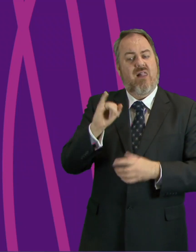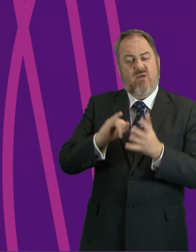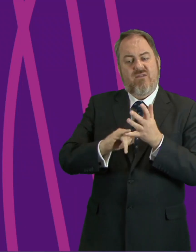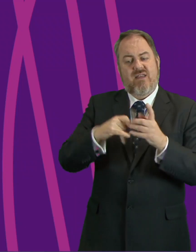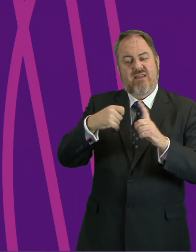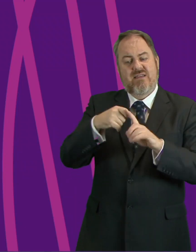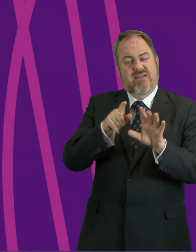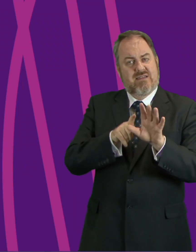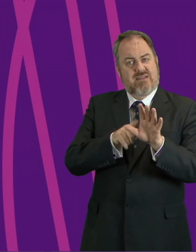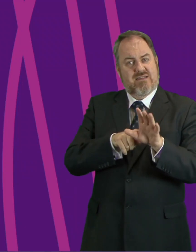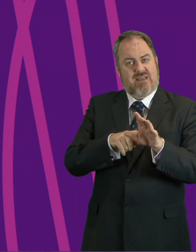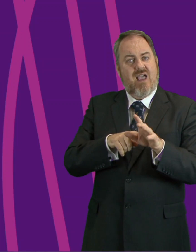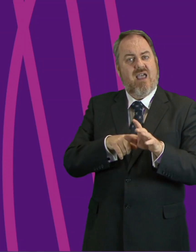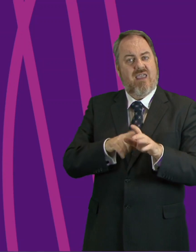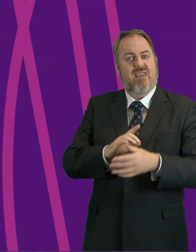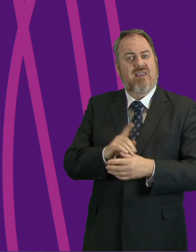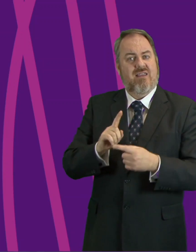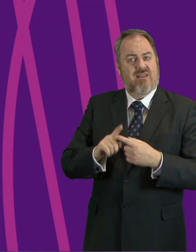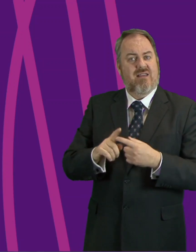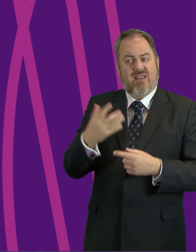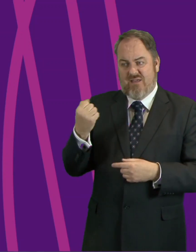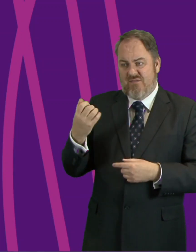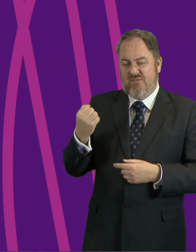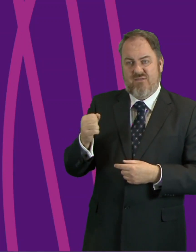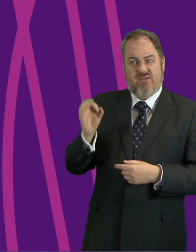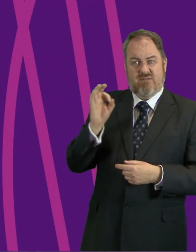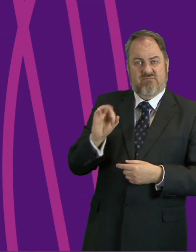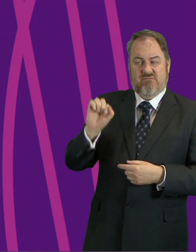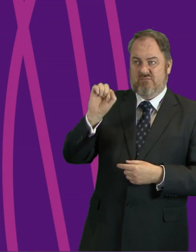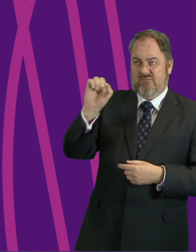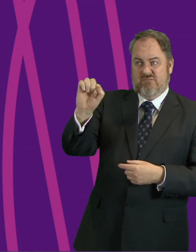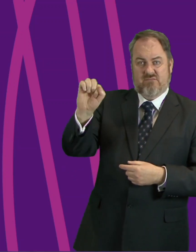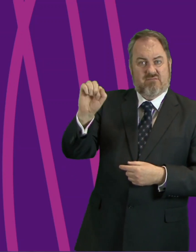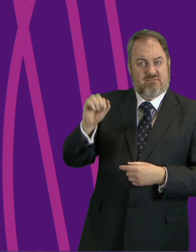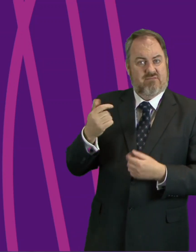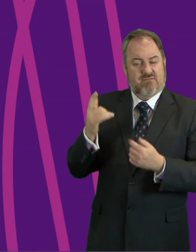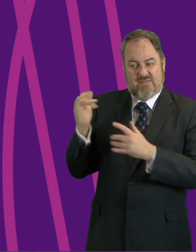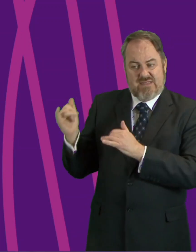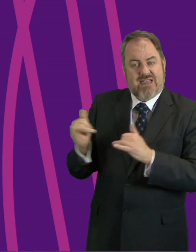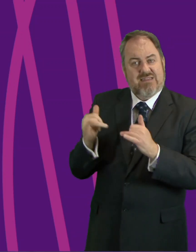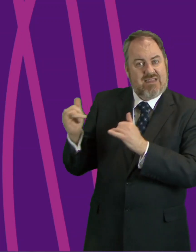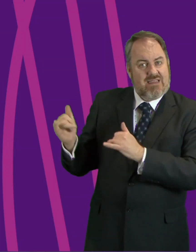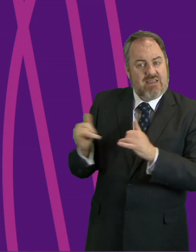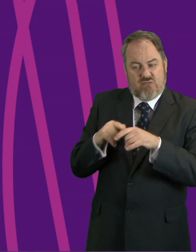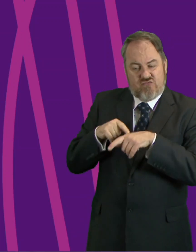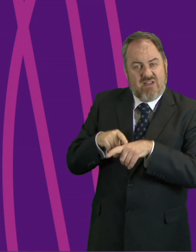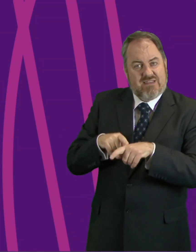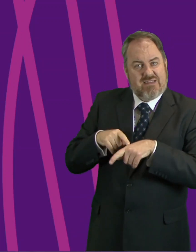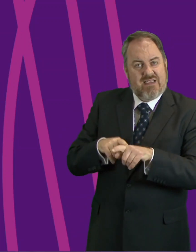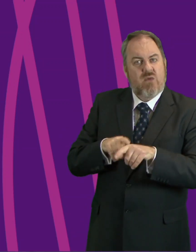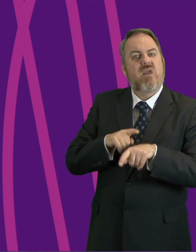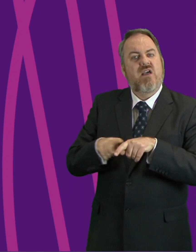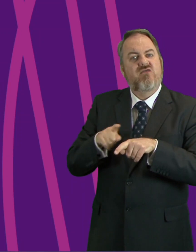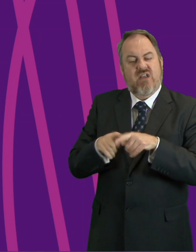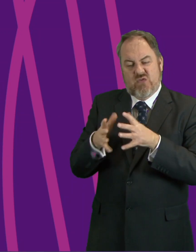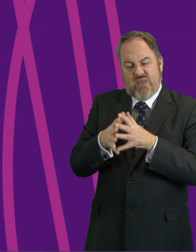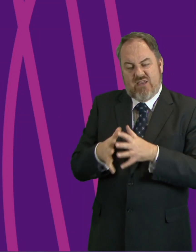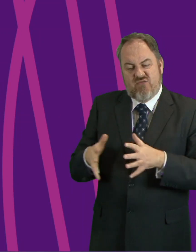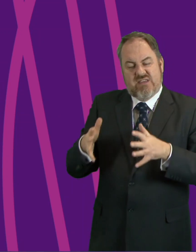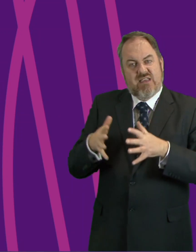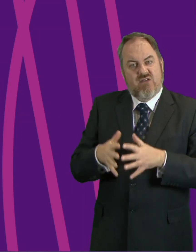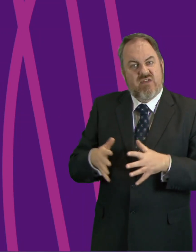there has been a test and contact trace approach. This is about building up capacity. Nobody has